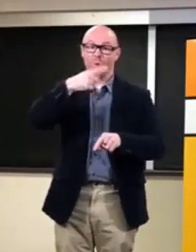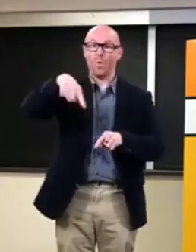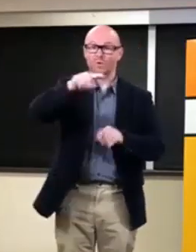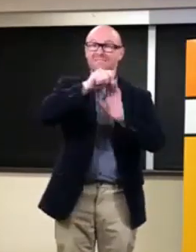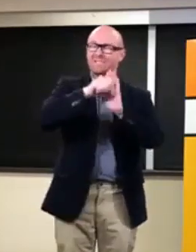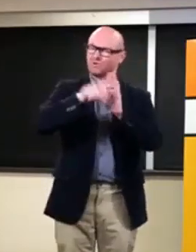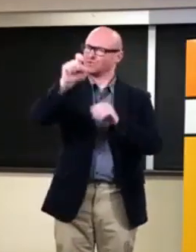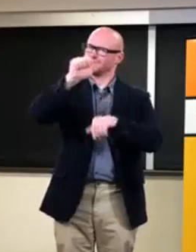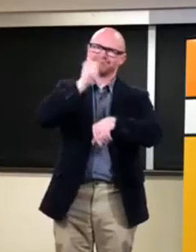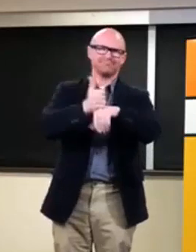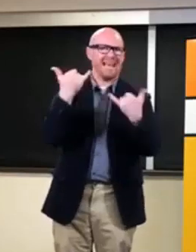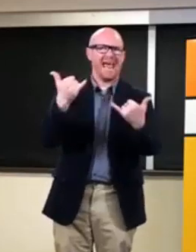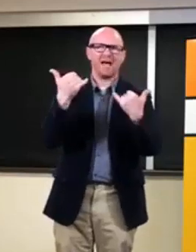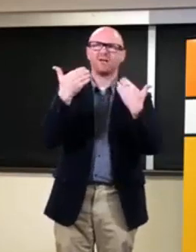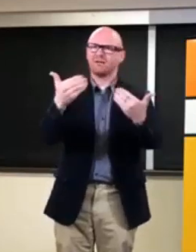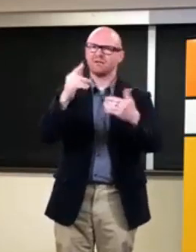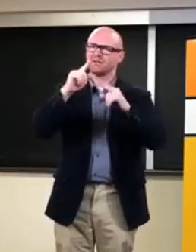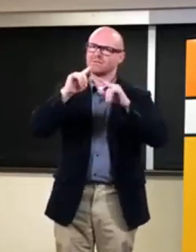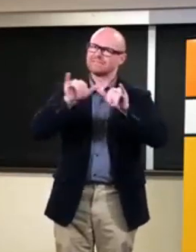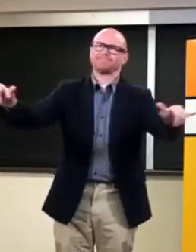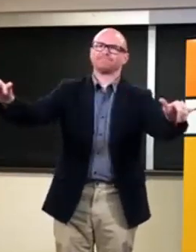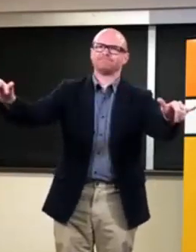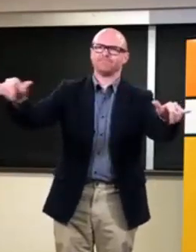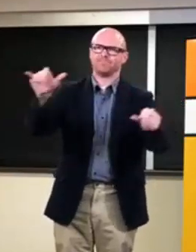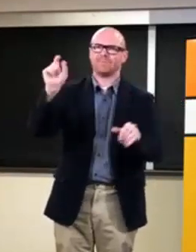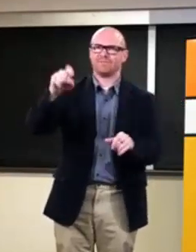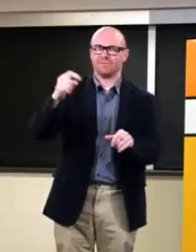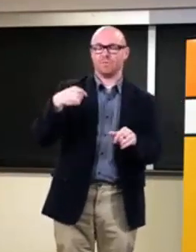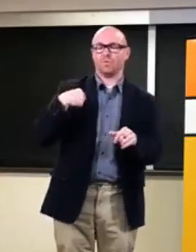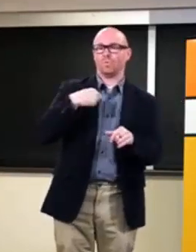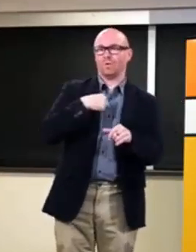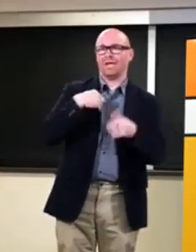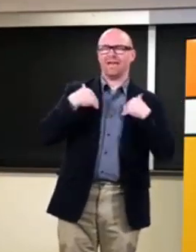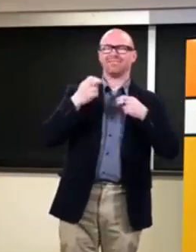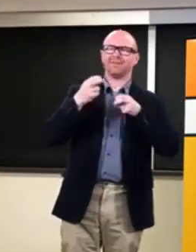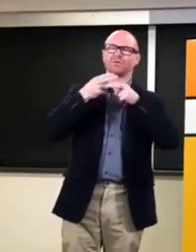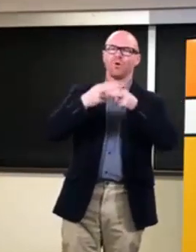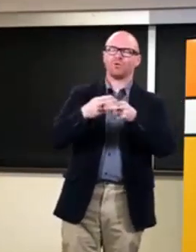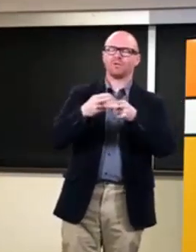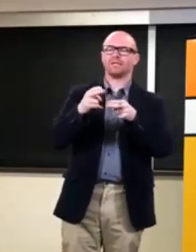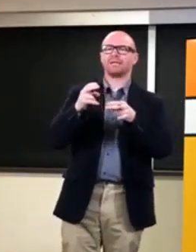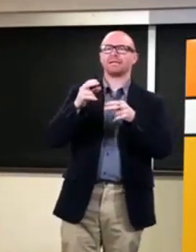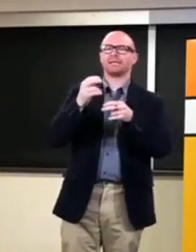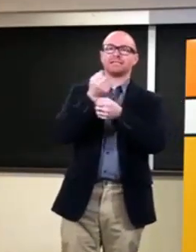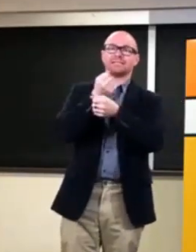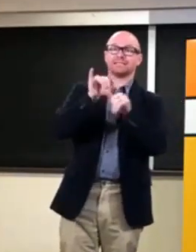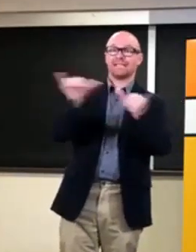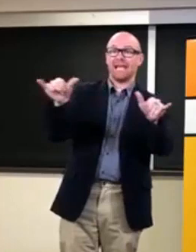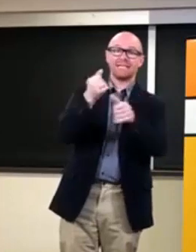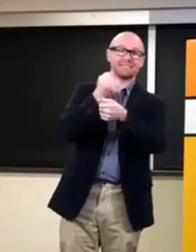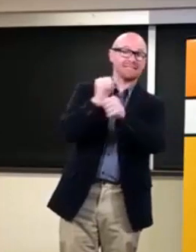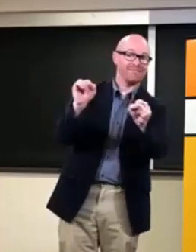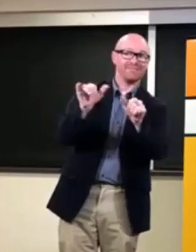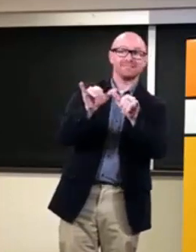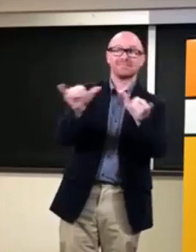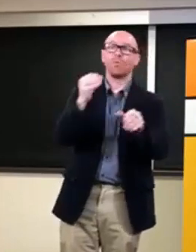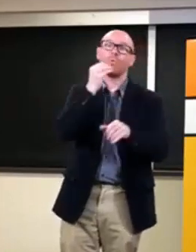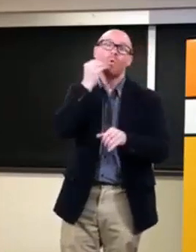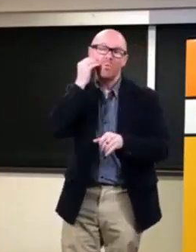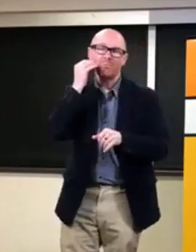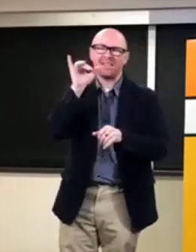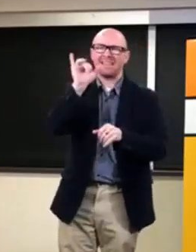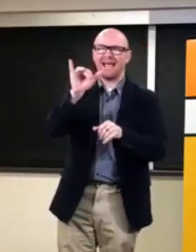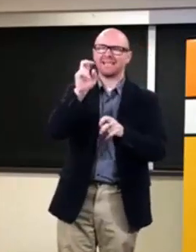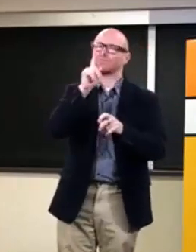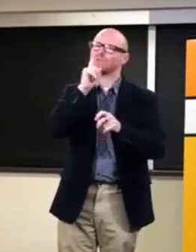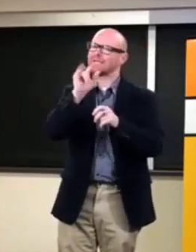put those stay-at-home orders in place. It's my understanding that we have a stay safe, stay home directive, but not an order. So in relation to what the U.S.